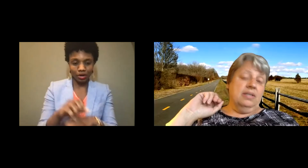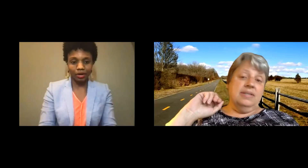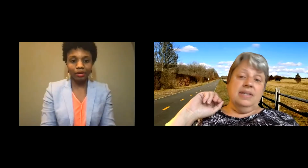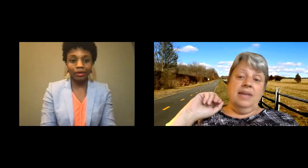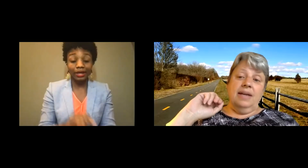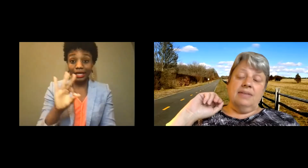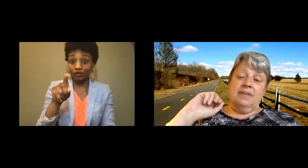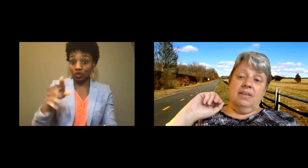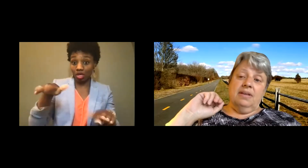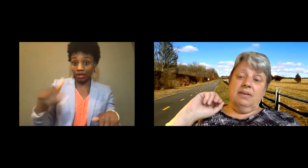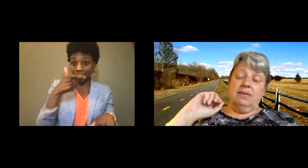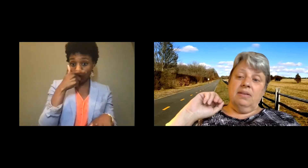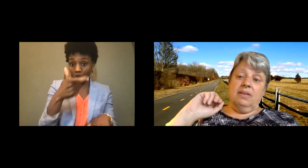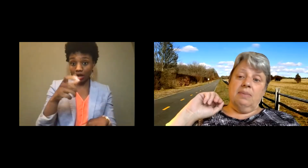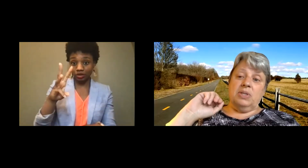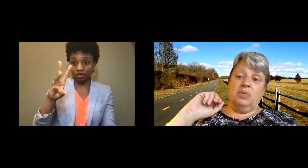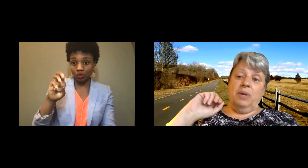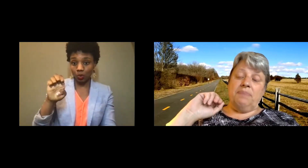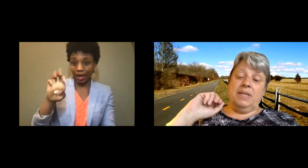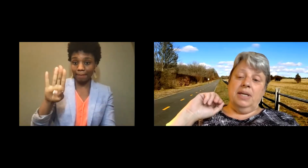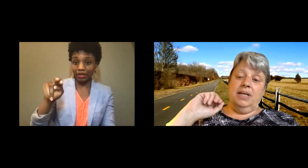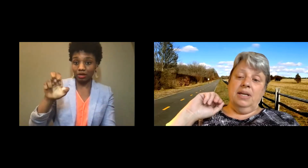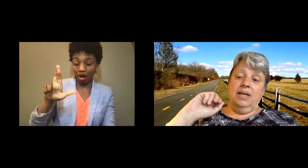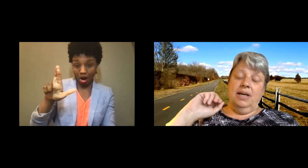see that, it's on the commission website. And